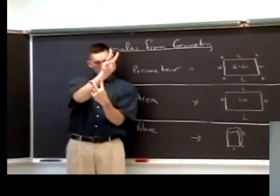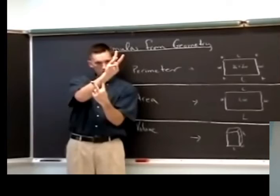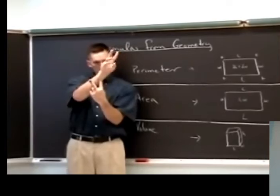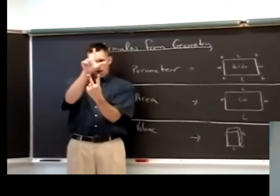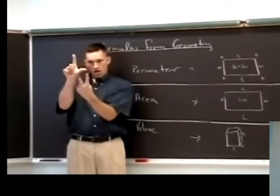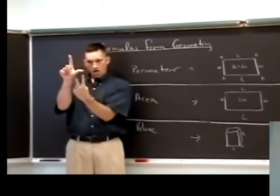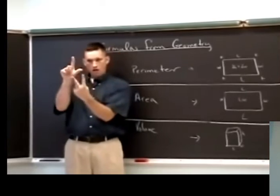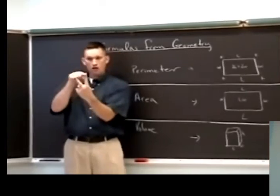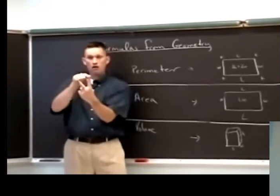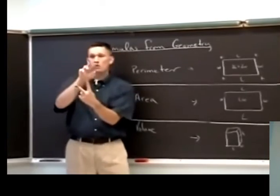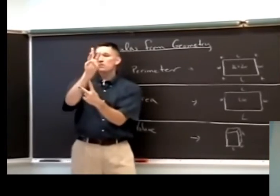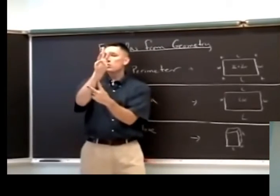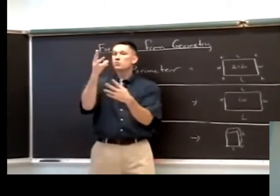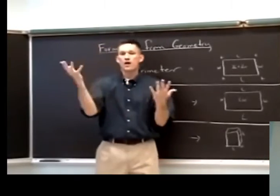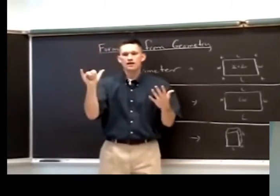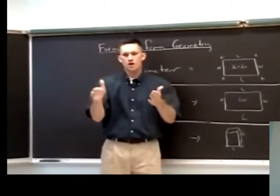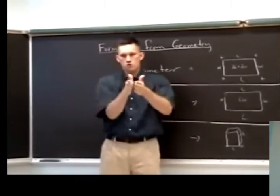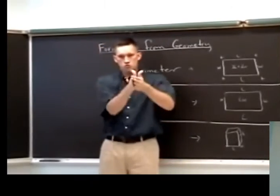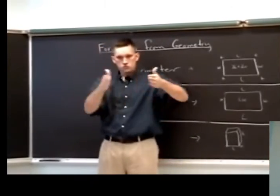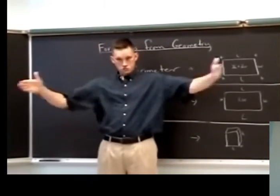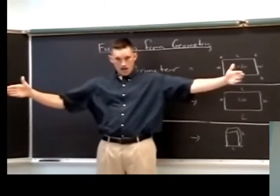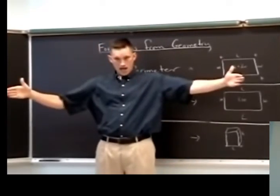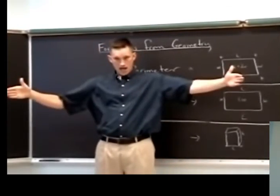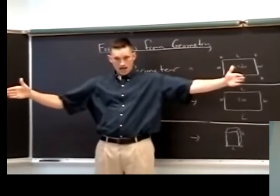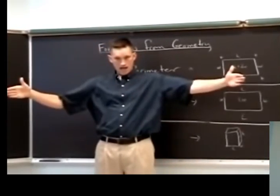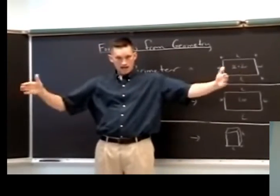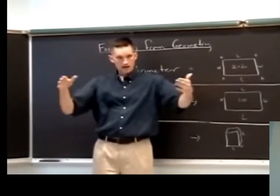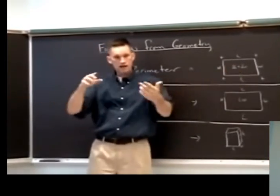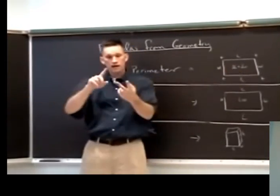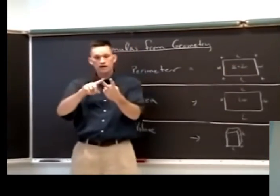Okay, so there's two parts of a perimeter, the length and the width.